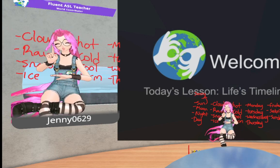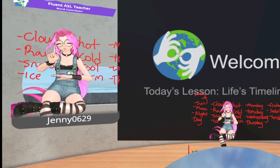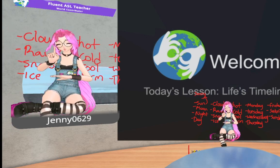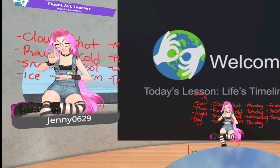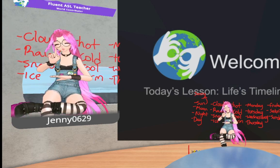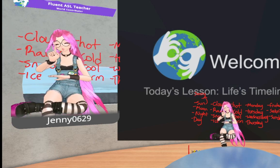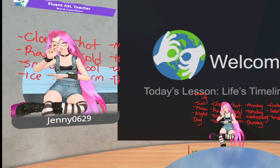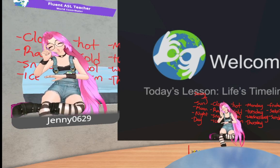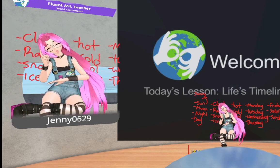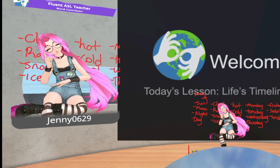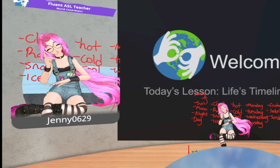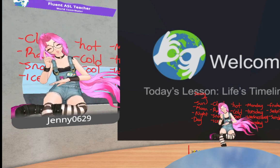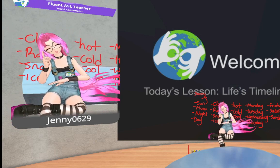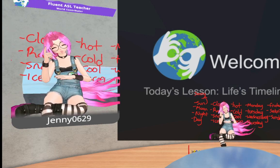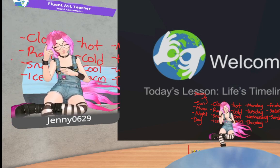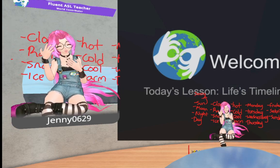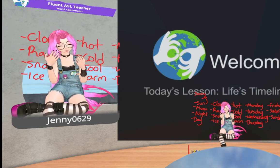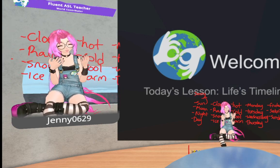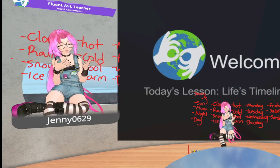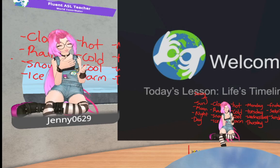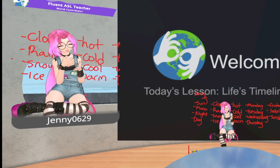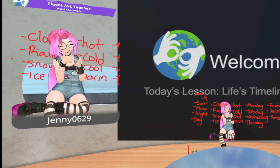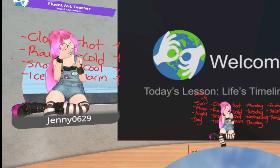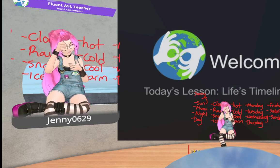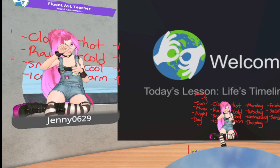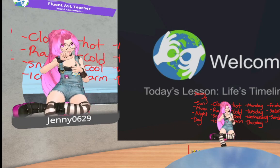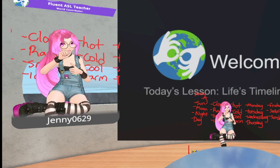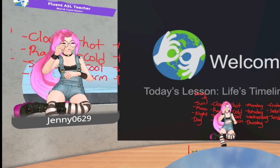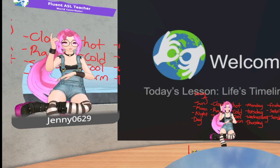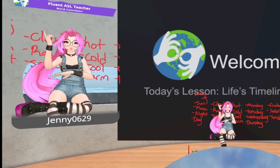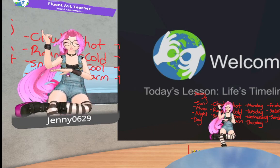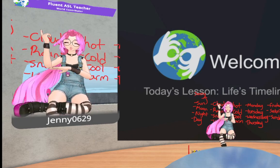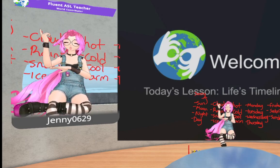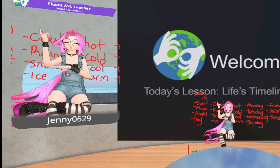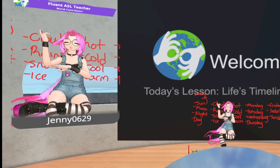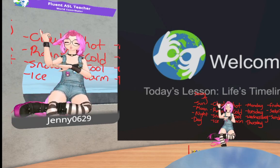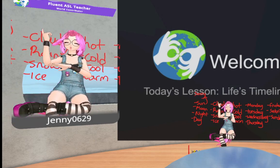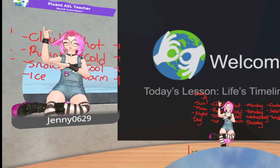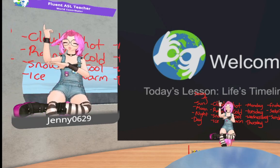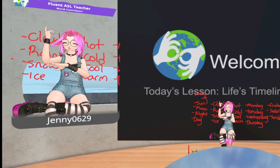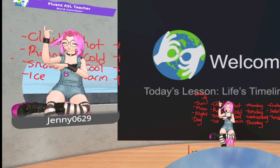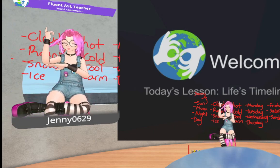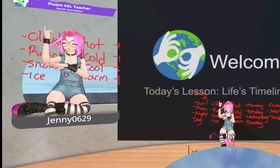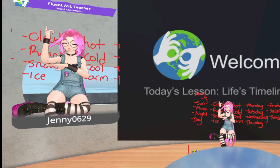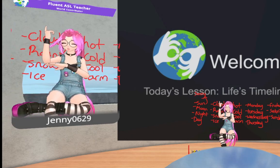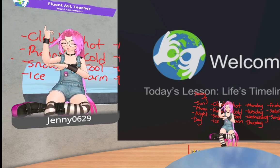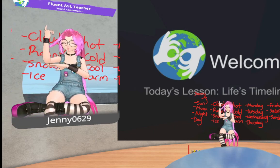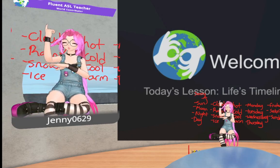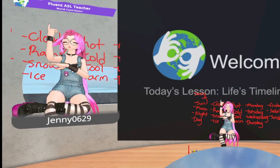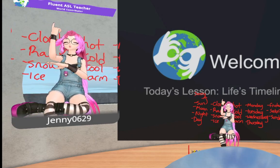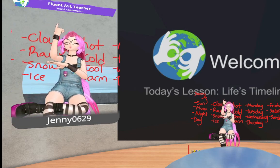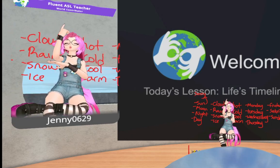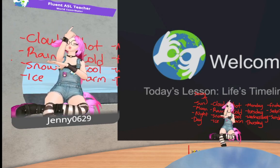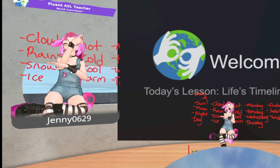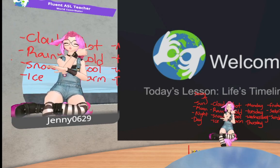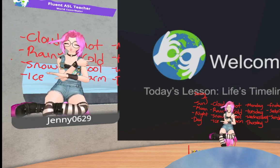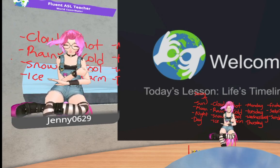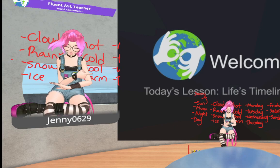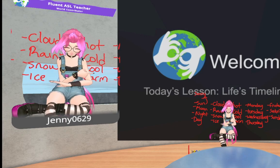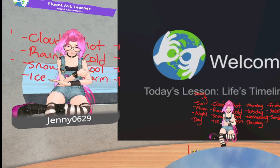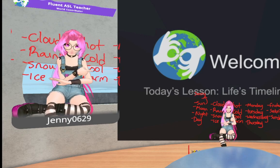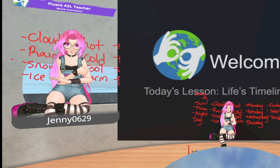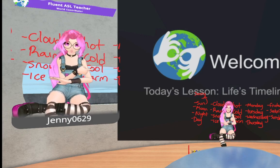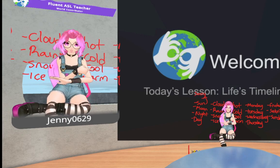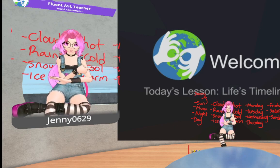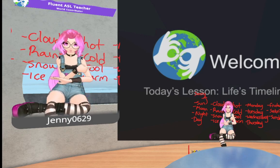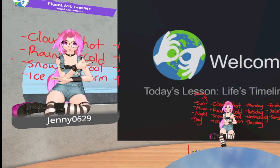have either the number 1 or the letter D, whatever helps you remember. And then you're going to show the sun at noon going